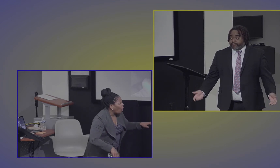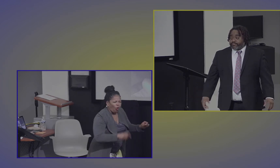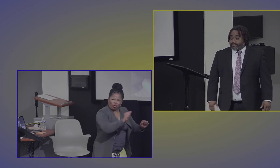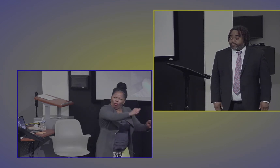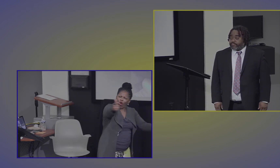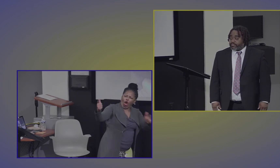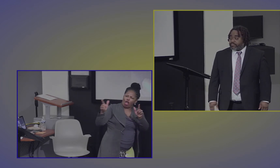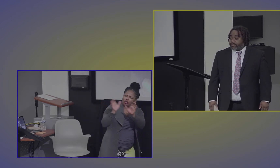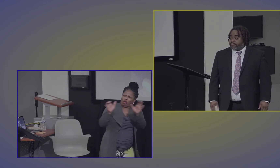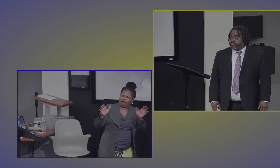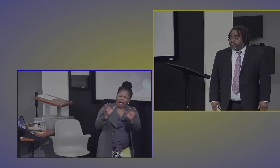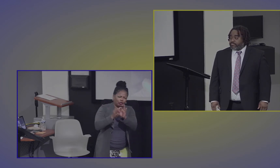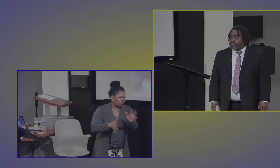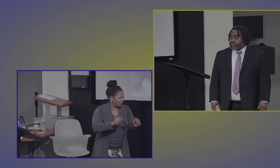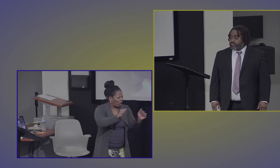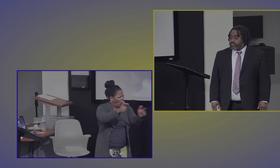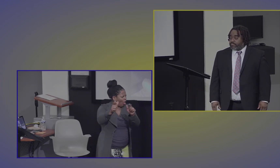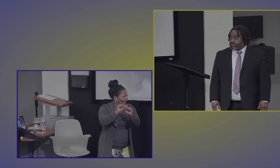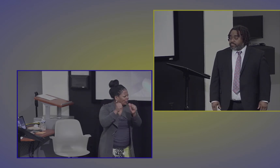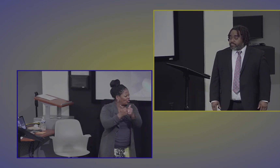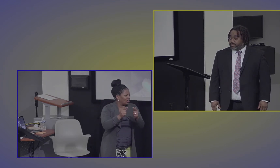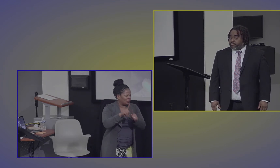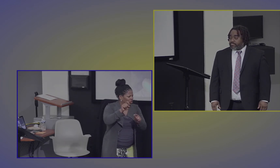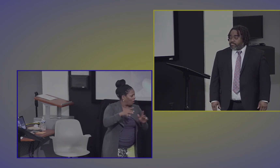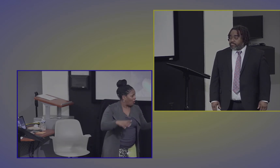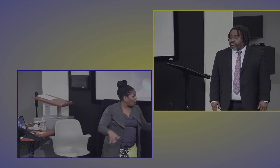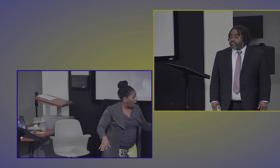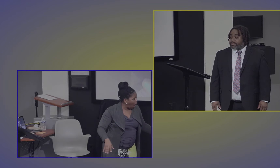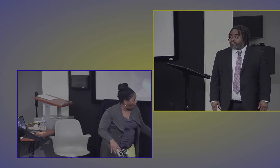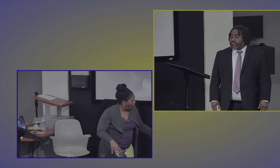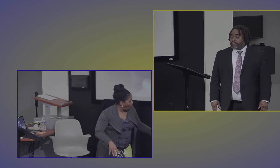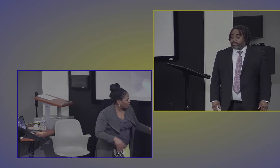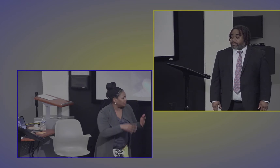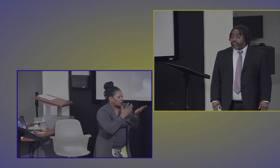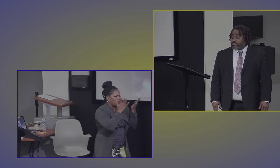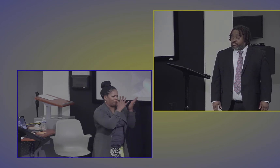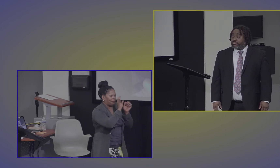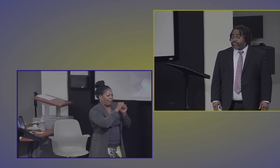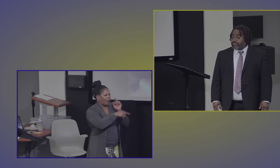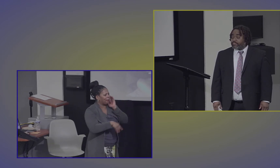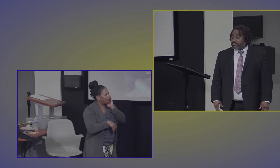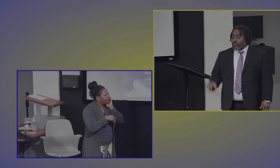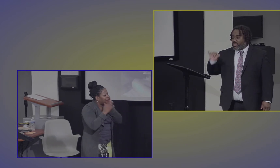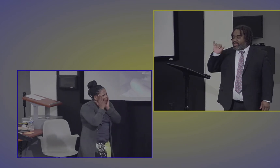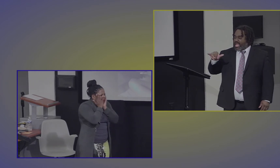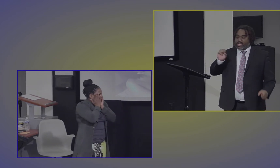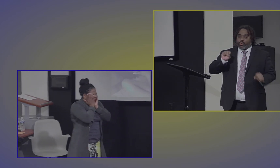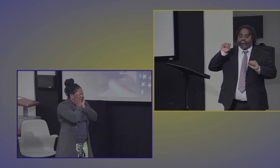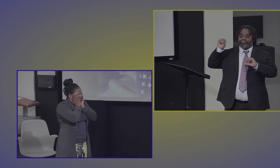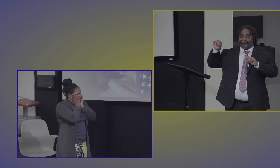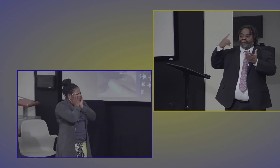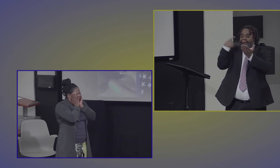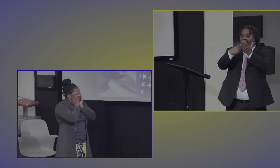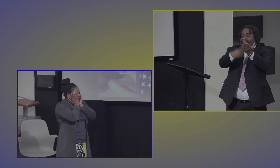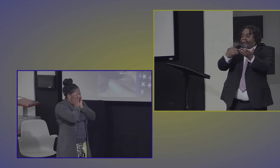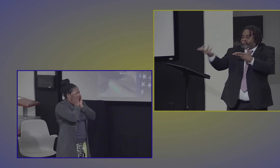with the cheapest bid, right? Well, what about interpreting? All agencies following that don't work. There's other parts that are